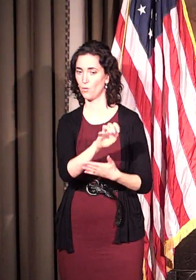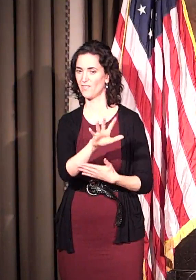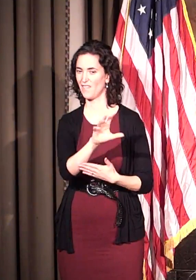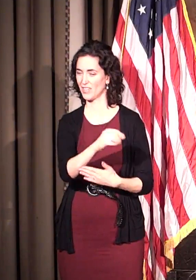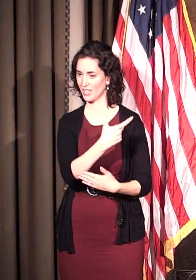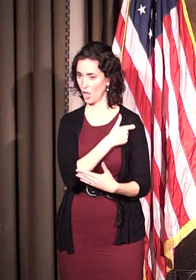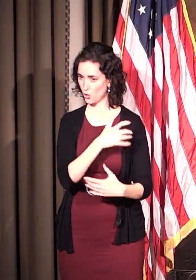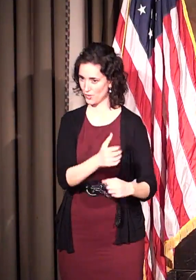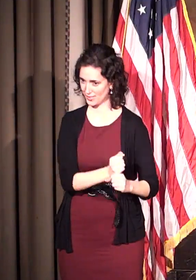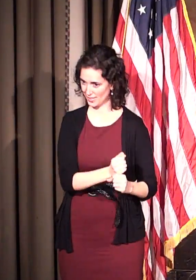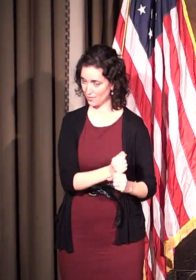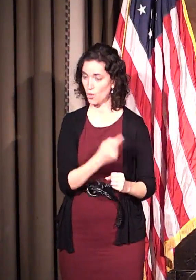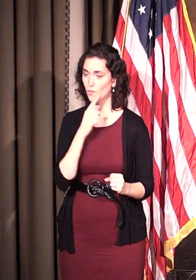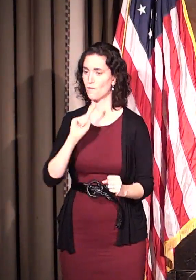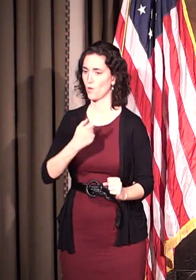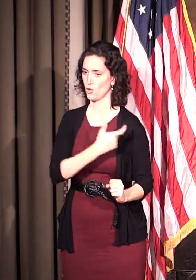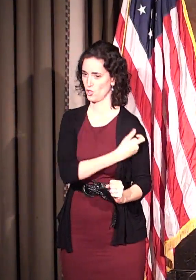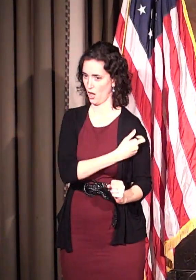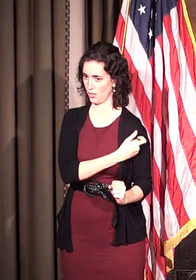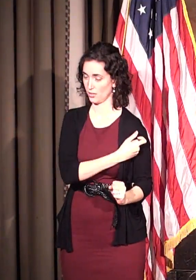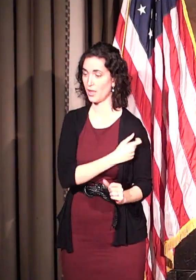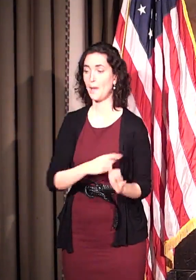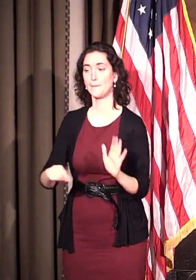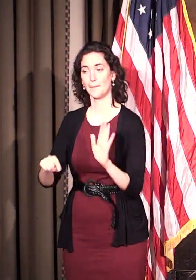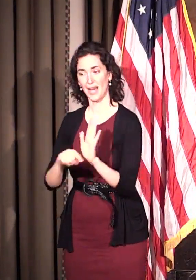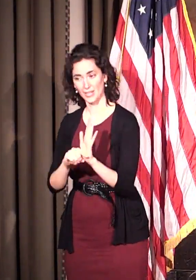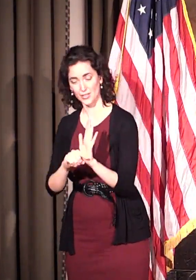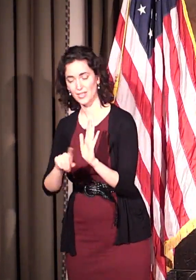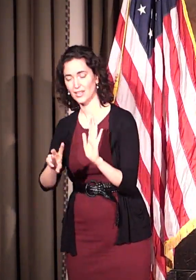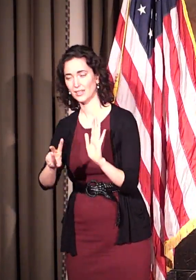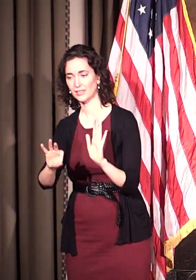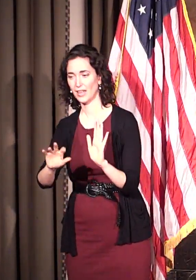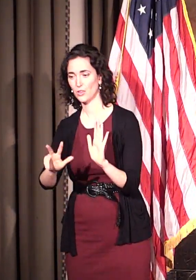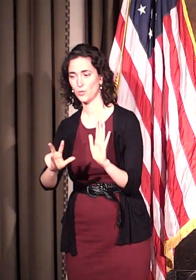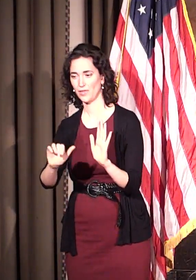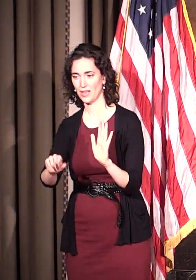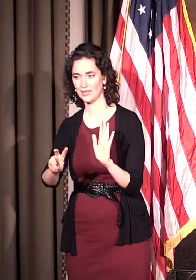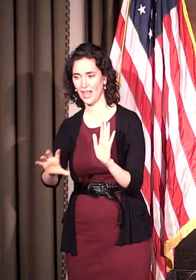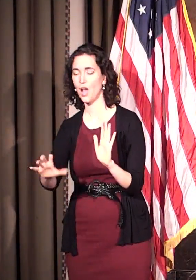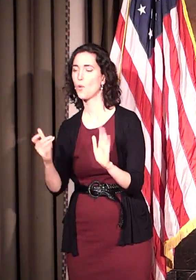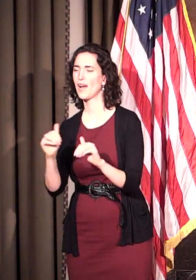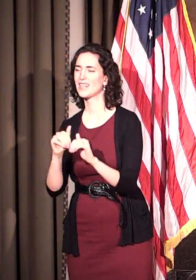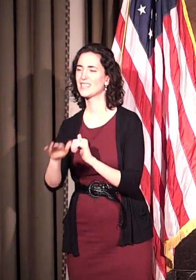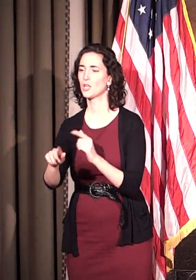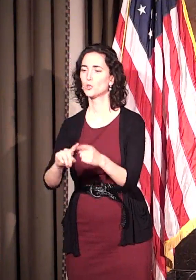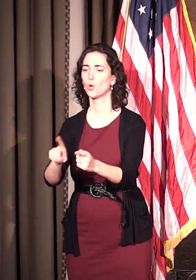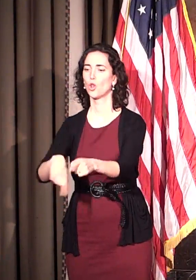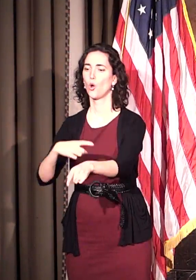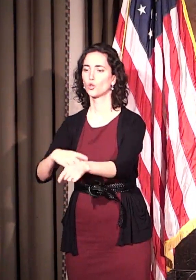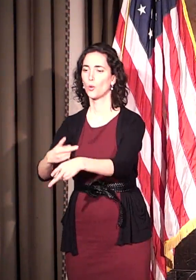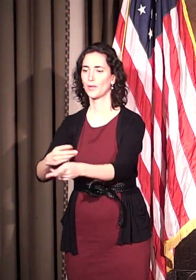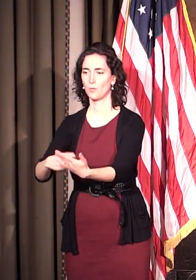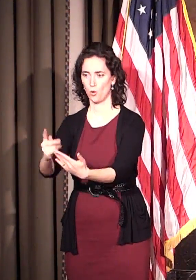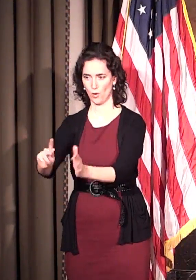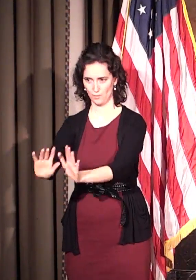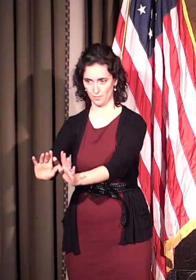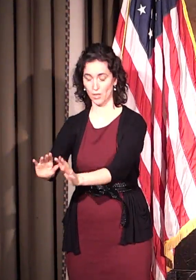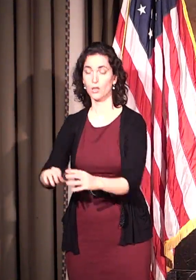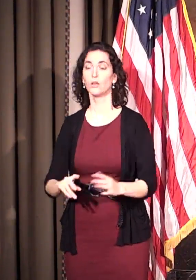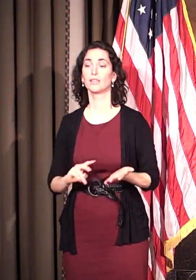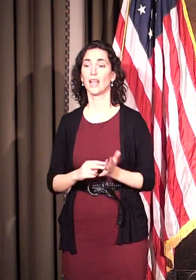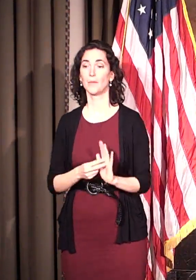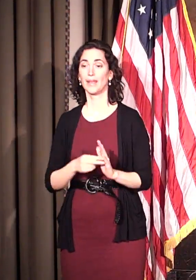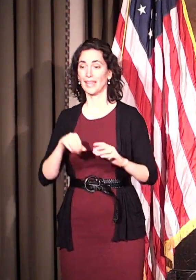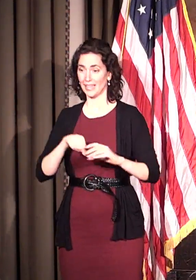505,450 first doses, minus that same 93,600 that got diverted to the long-term care program, leaving a